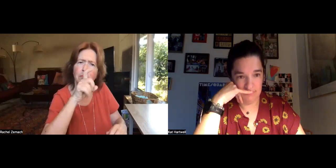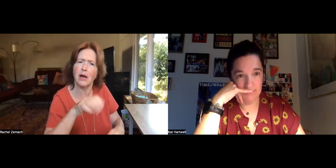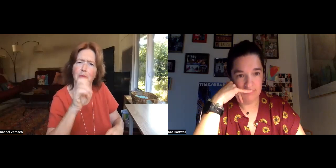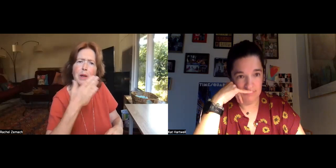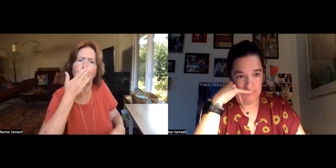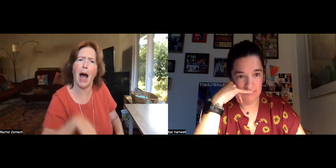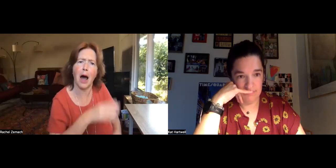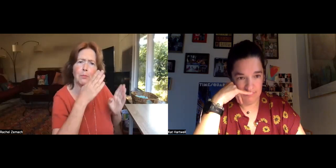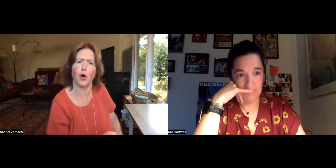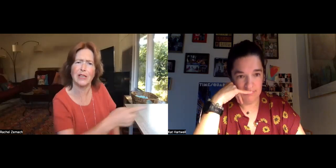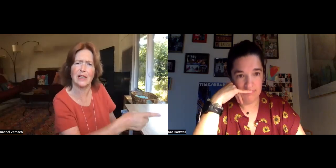must be bad person?